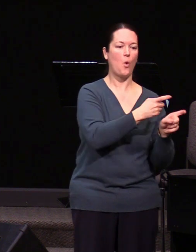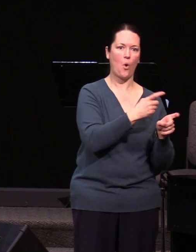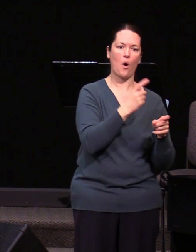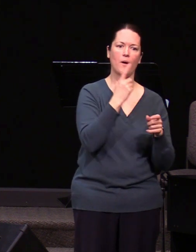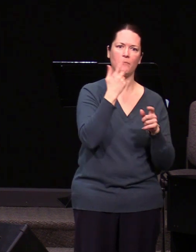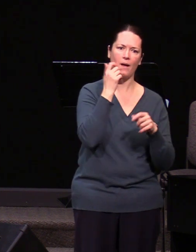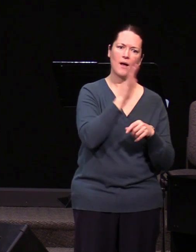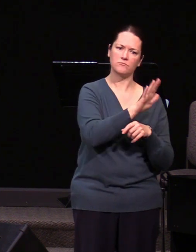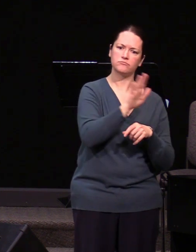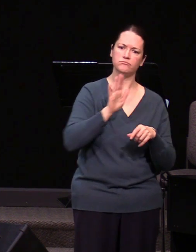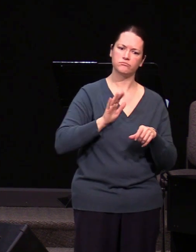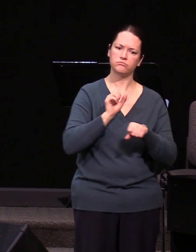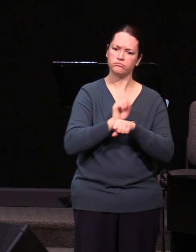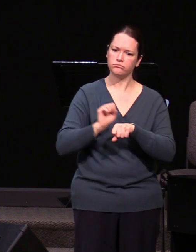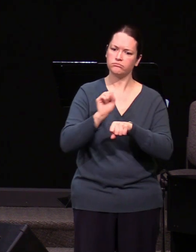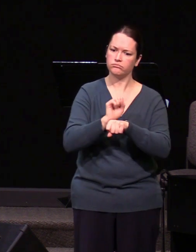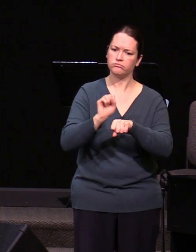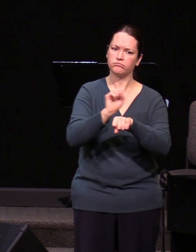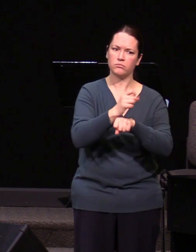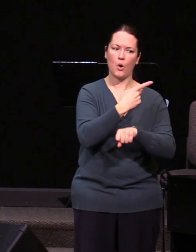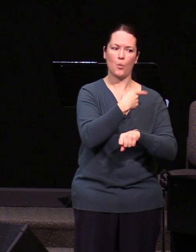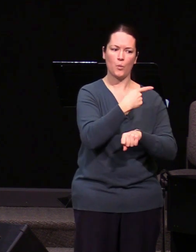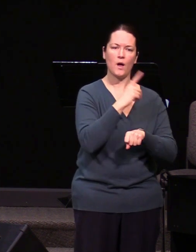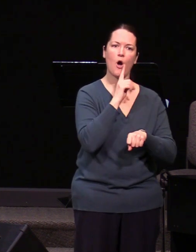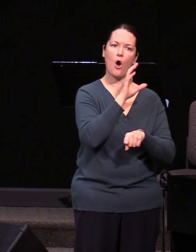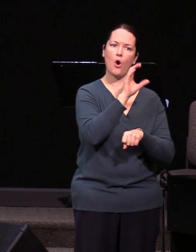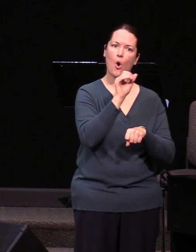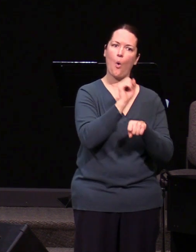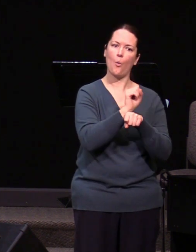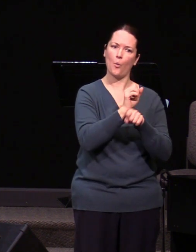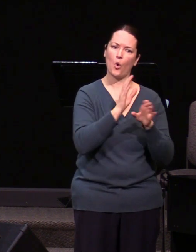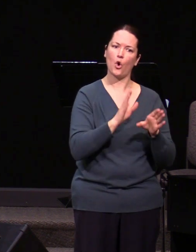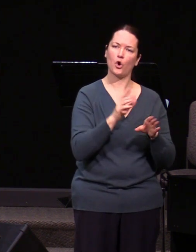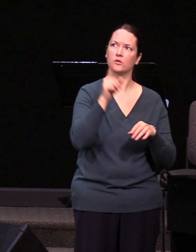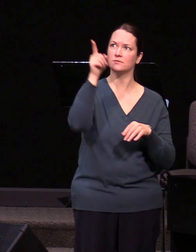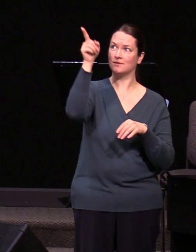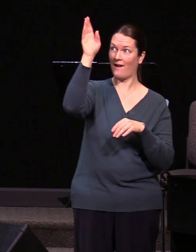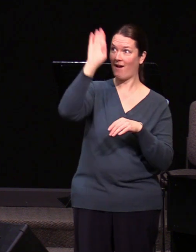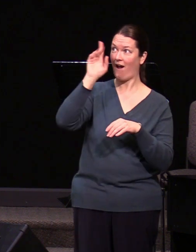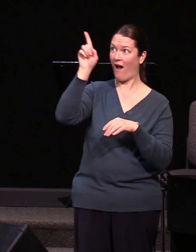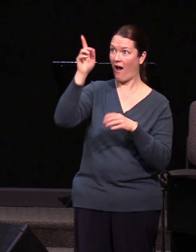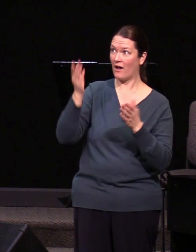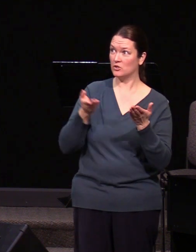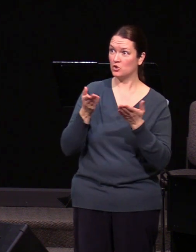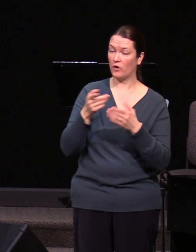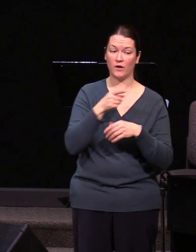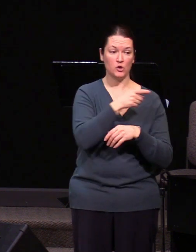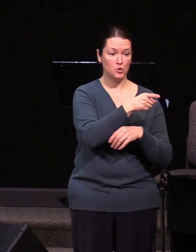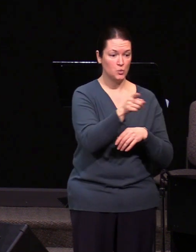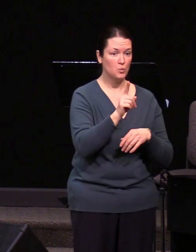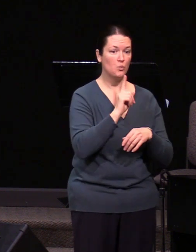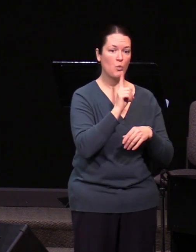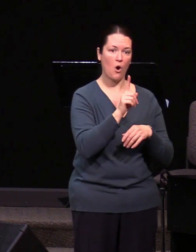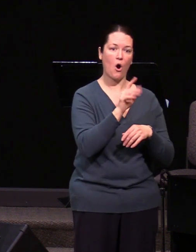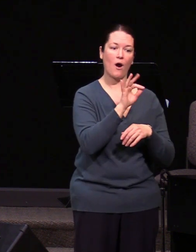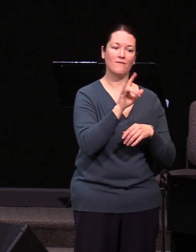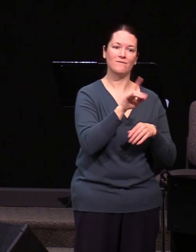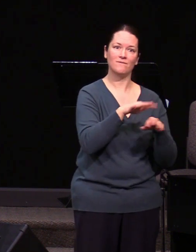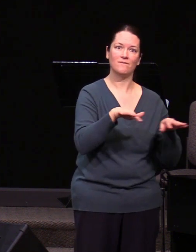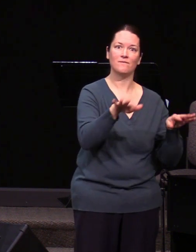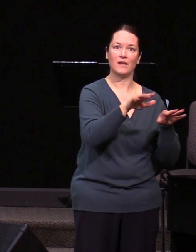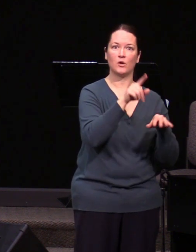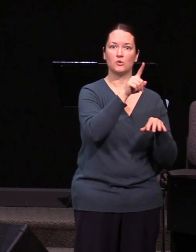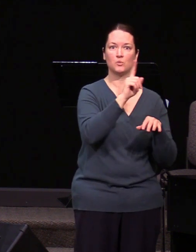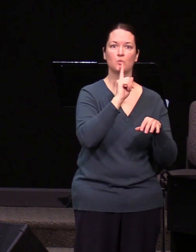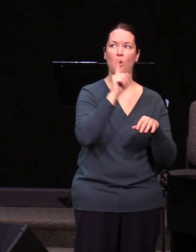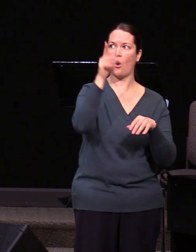labor. For we are co-workers in God's service. You are God's field and God's building.